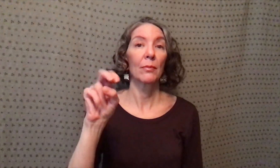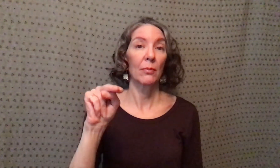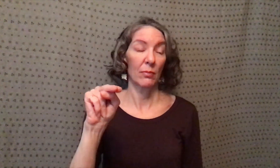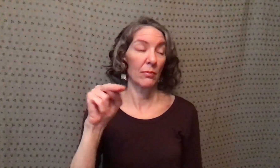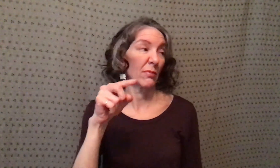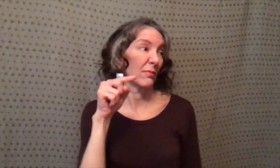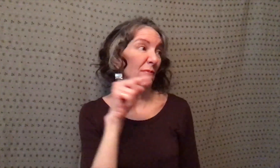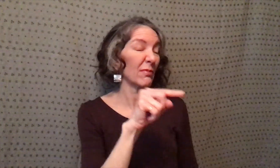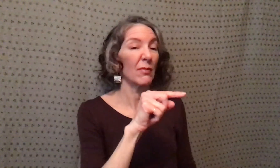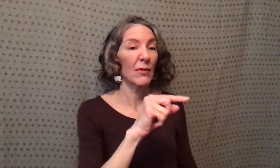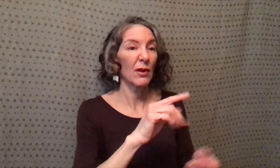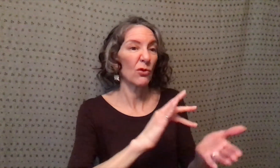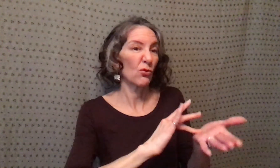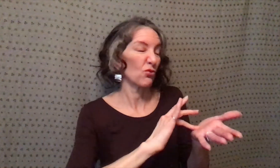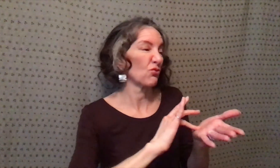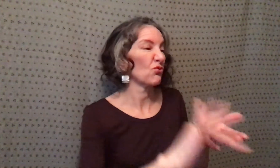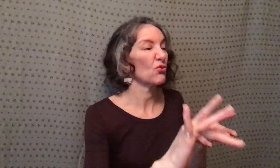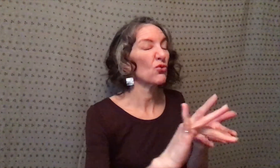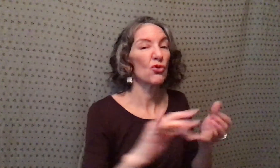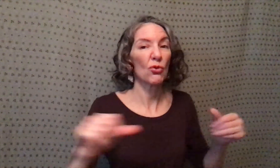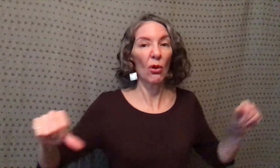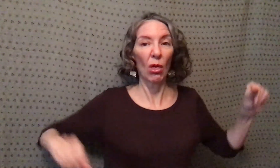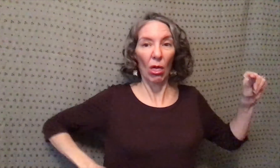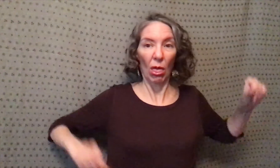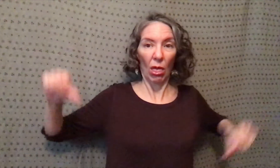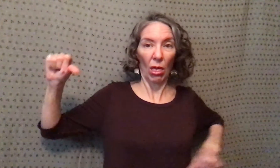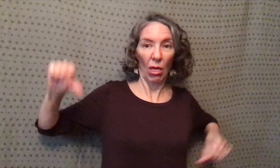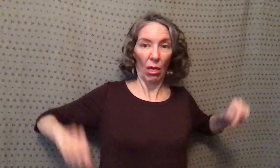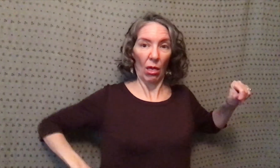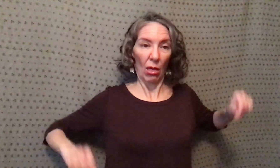Don is rude and a braggart.